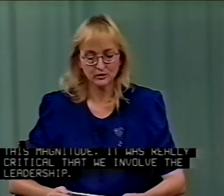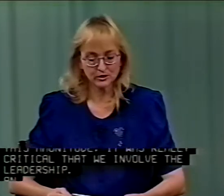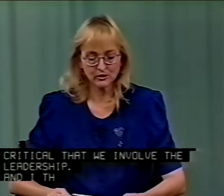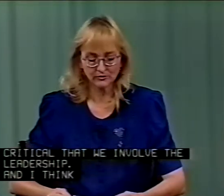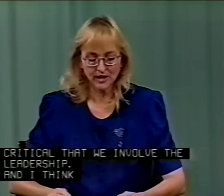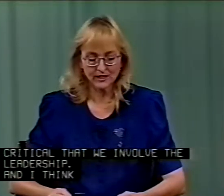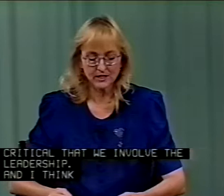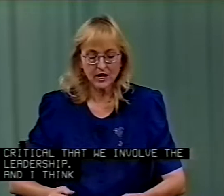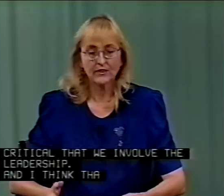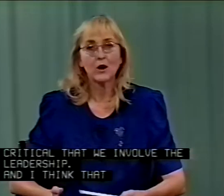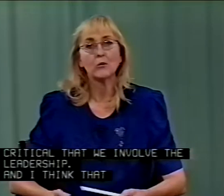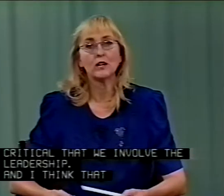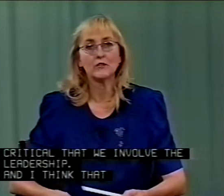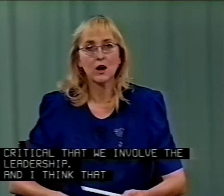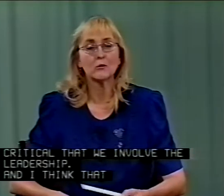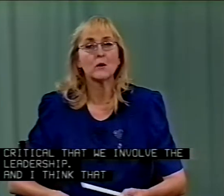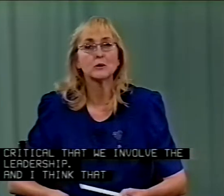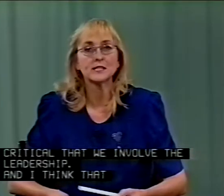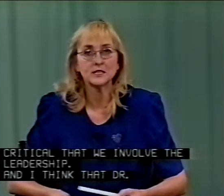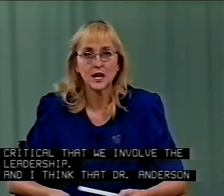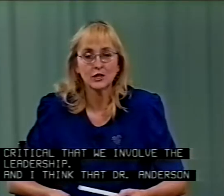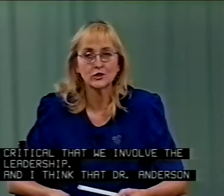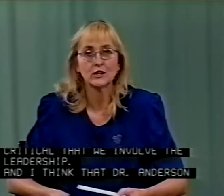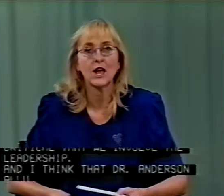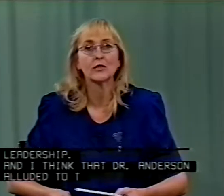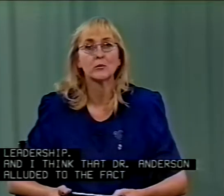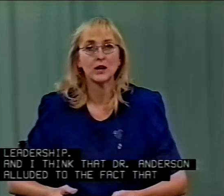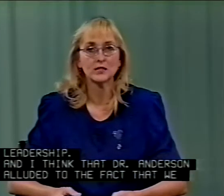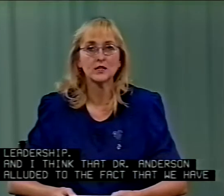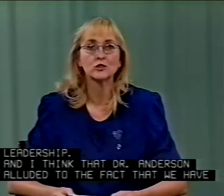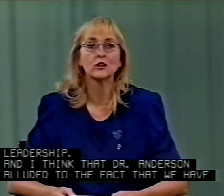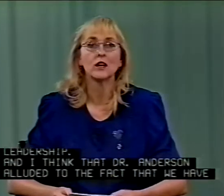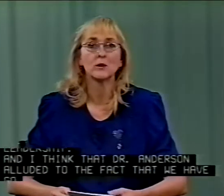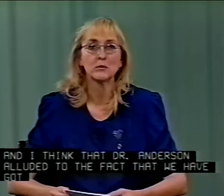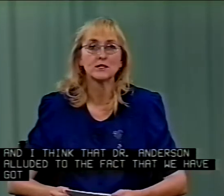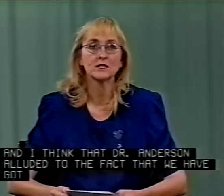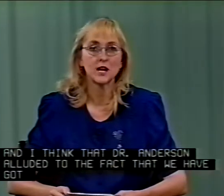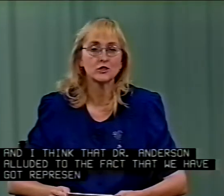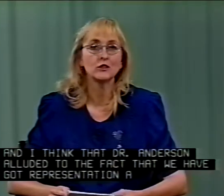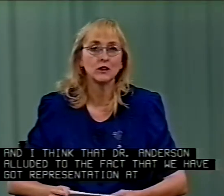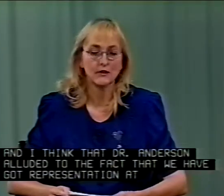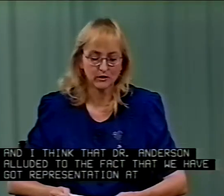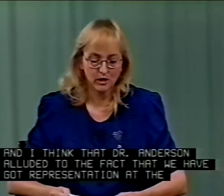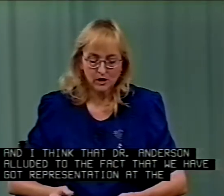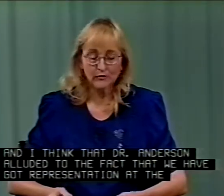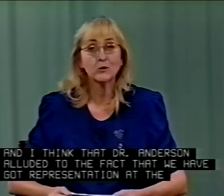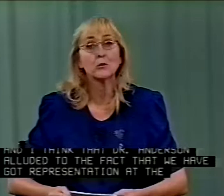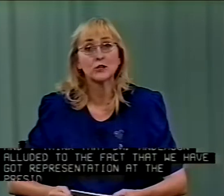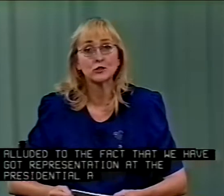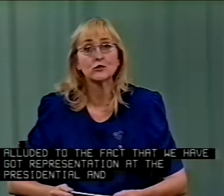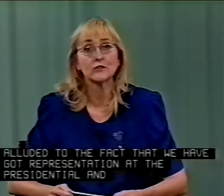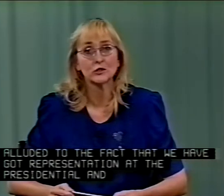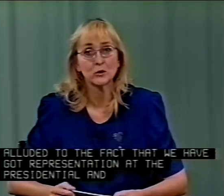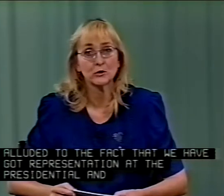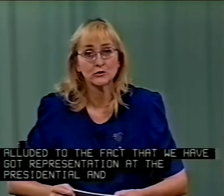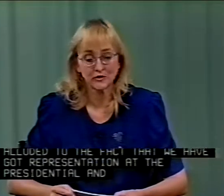to the fact that we have got representation at the presidential and representational level from the Registry of Interpreters for the